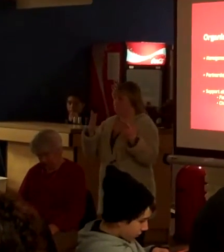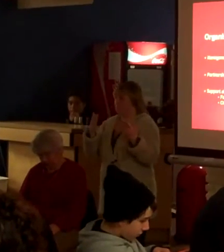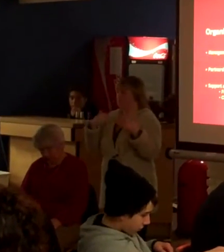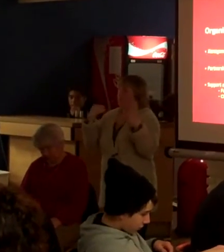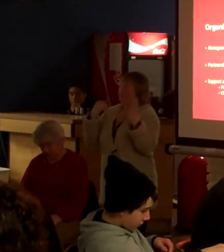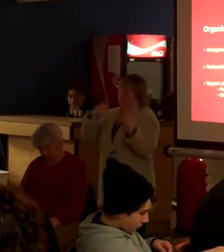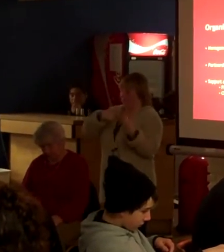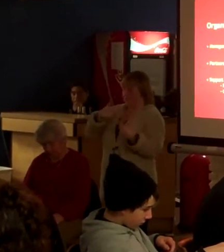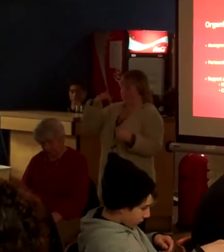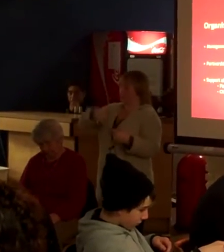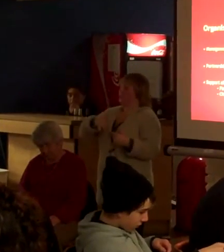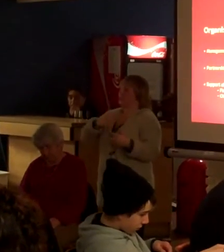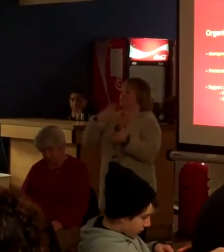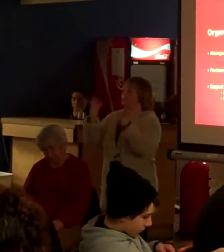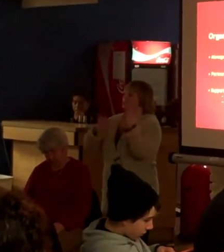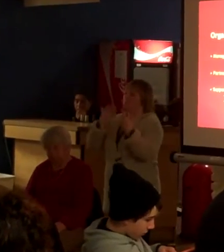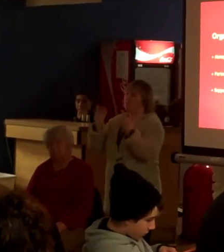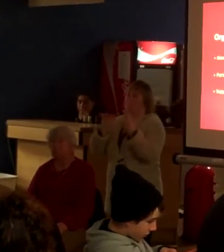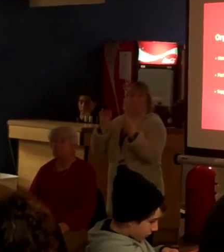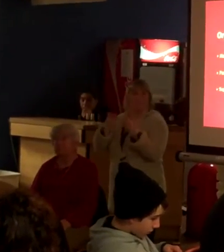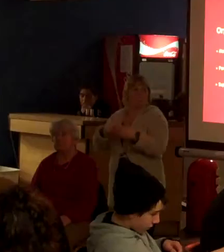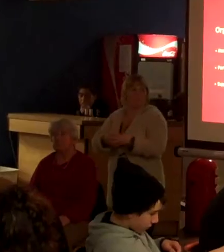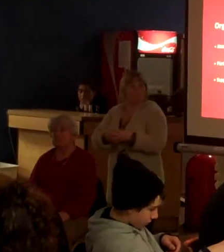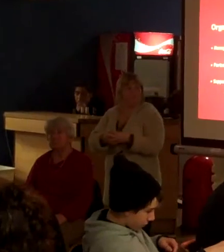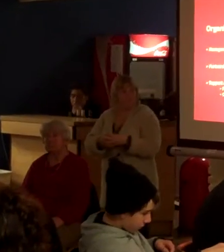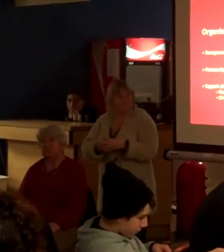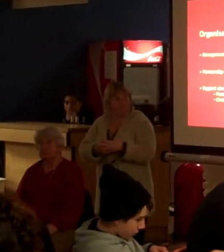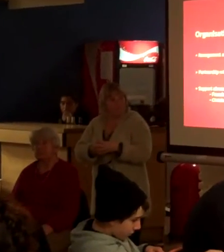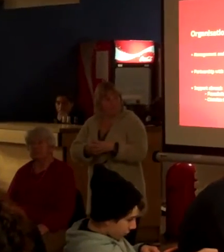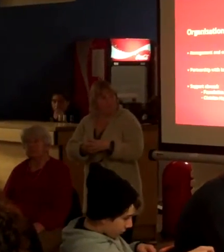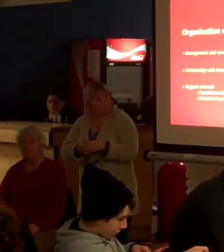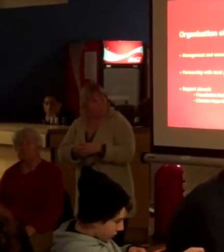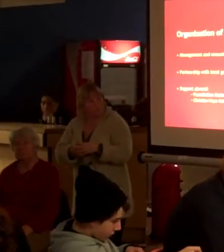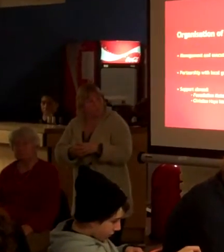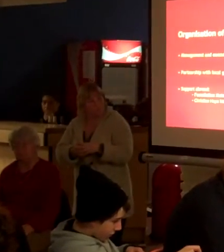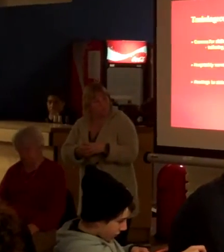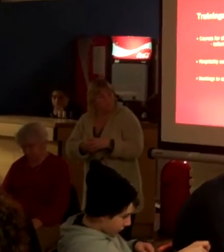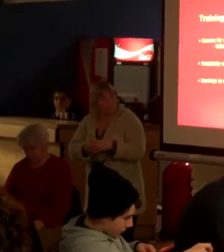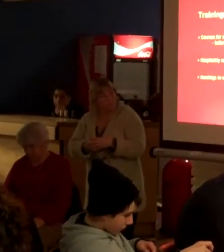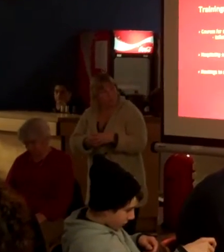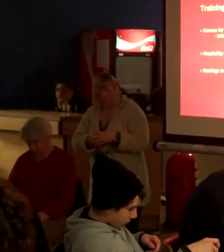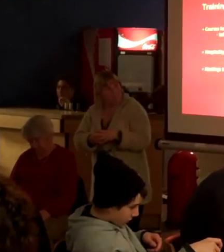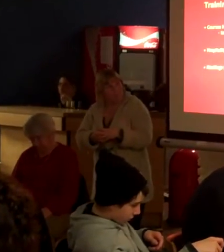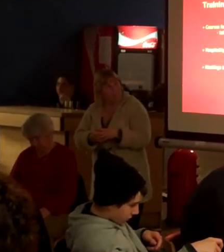person and one who can talk about this, the foundation established here.